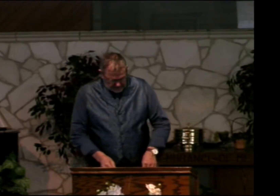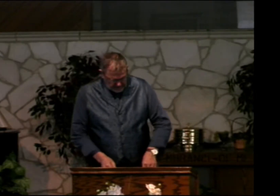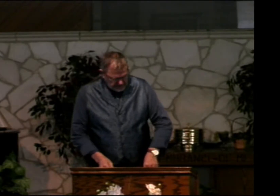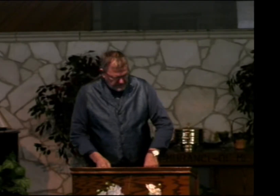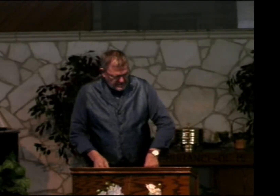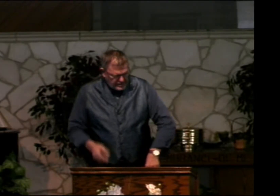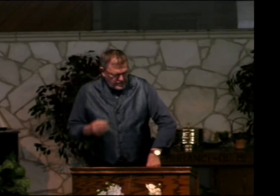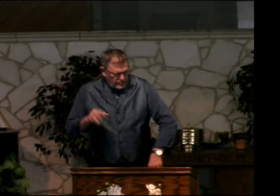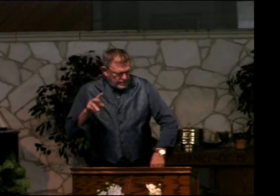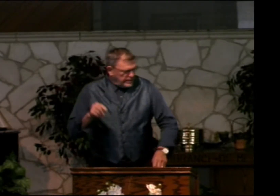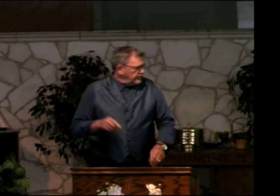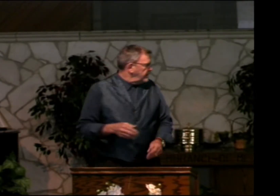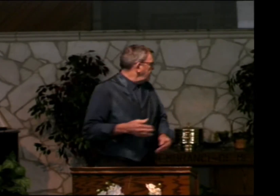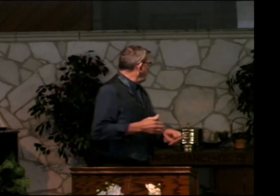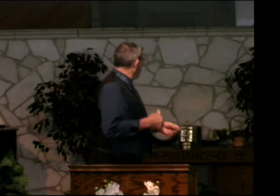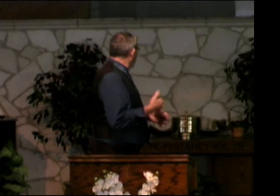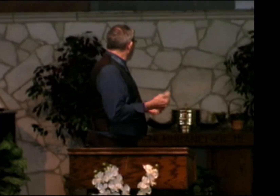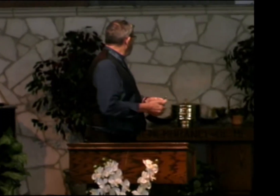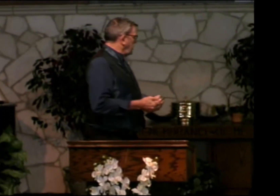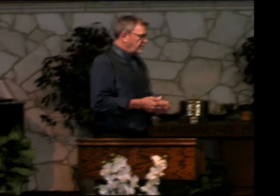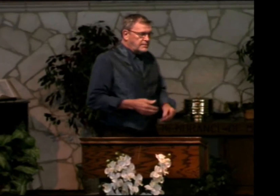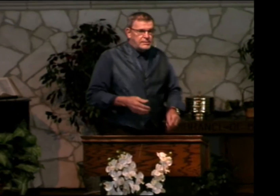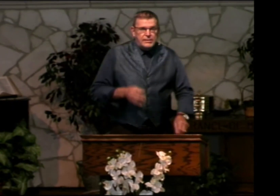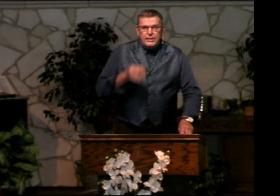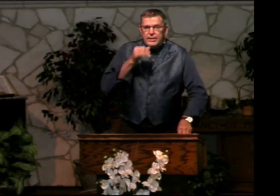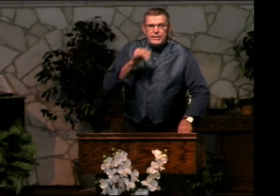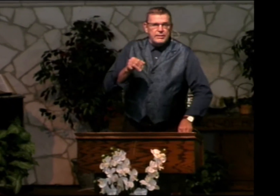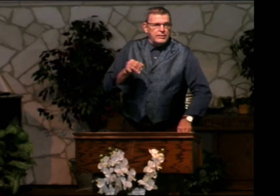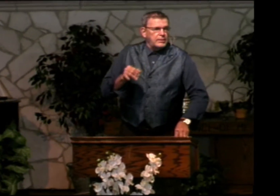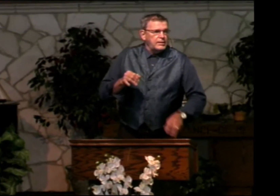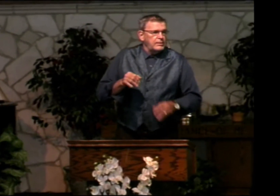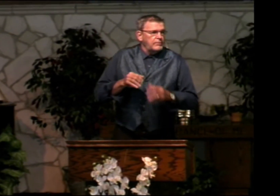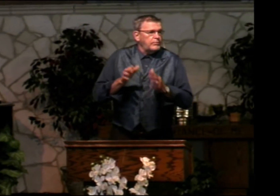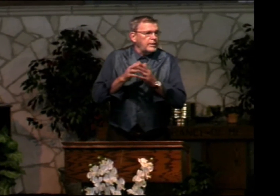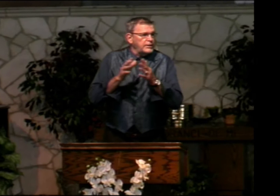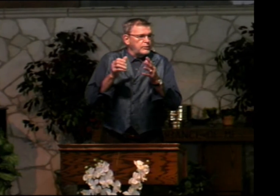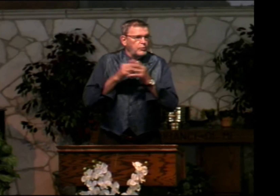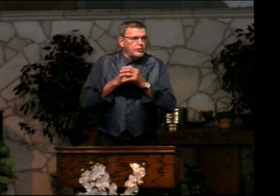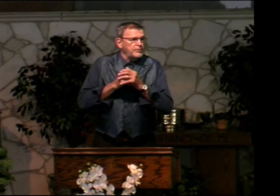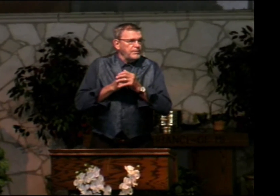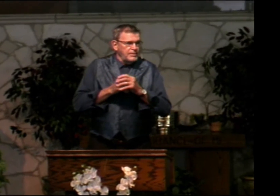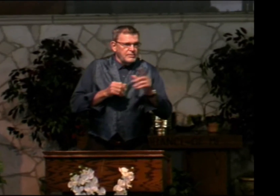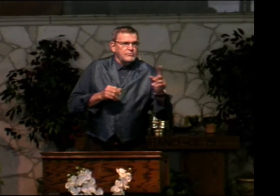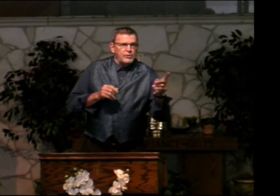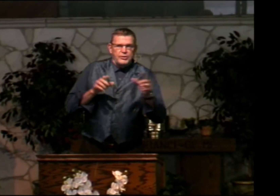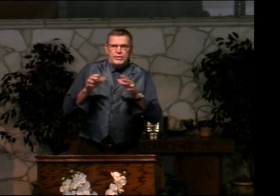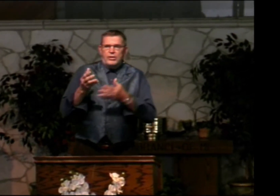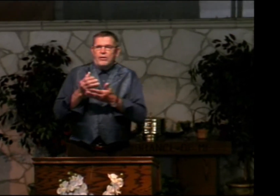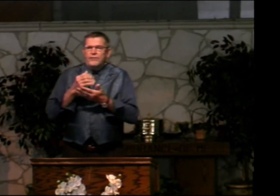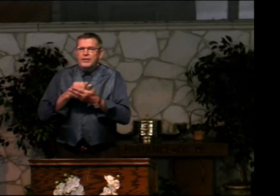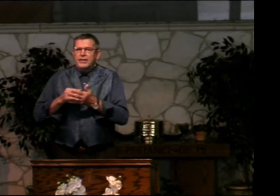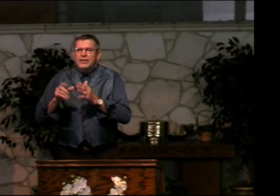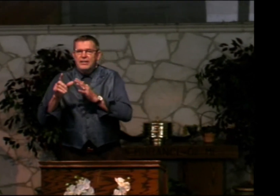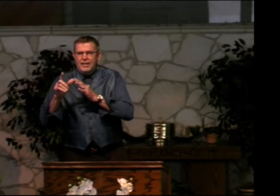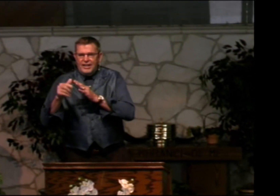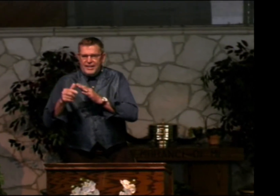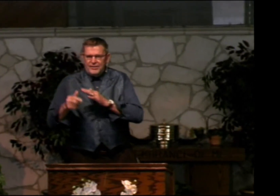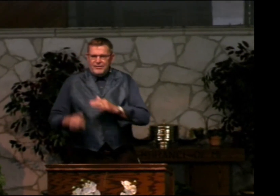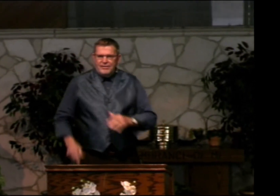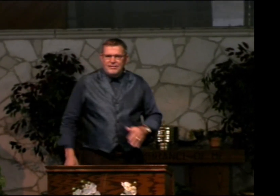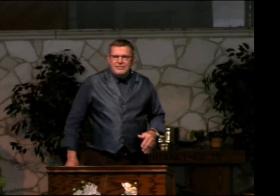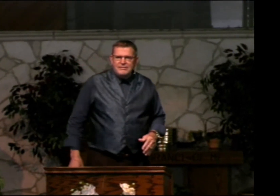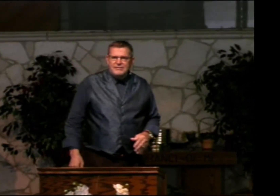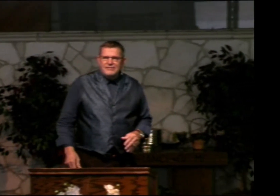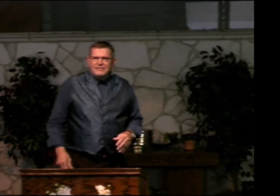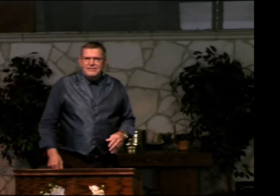And what's up next is praise and worship. We're doing the offering